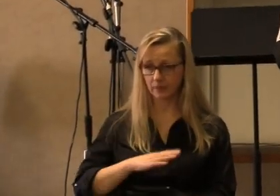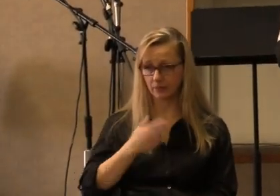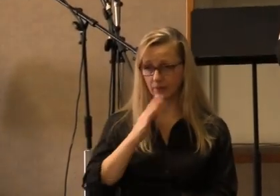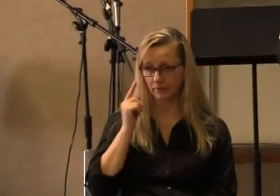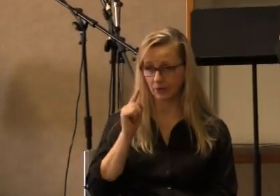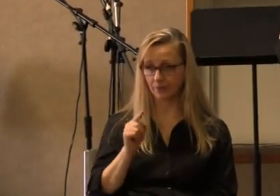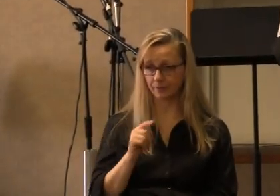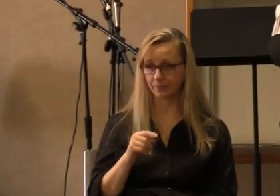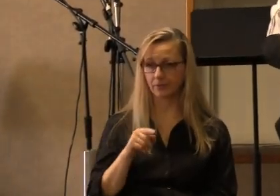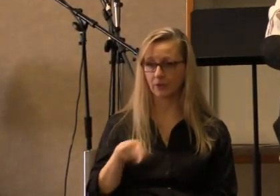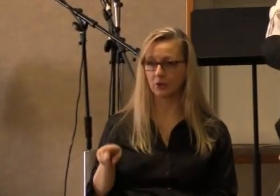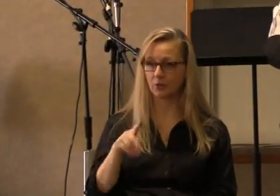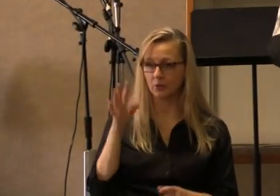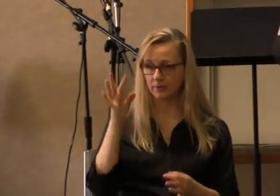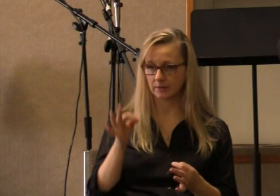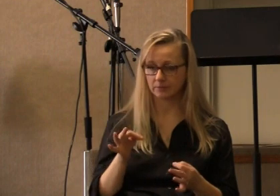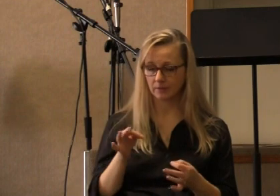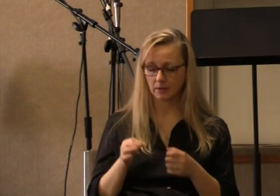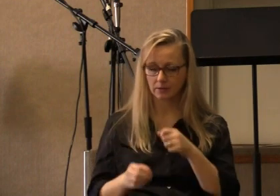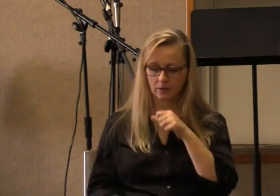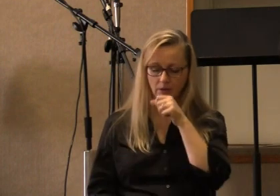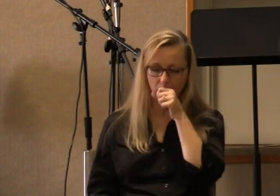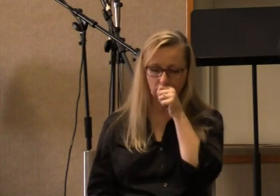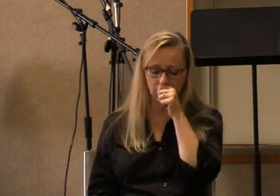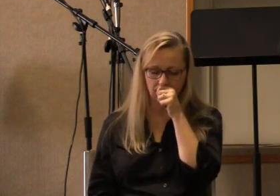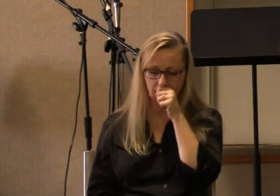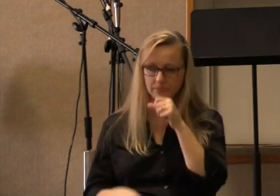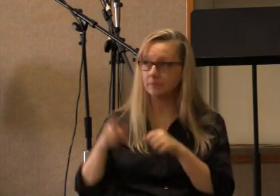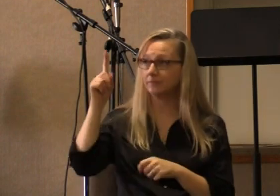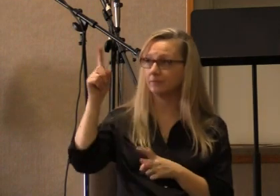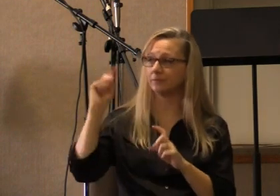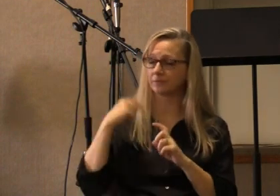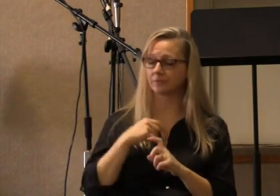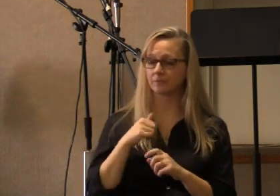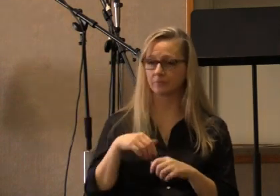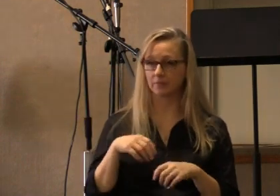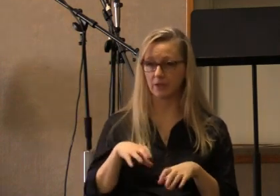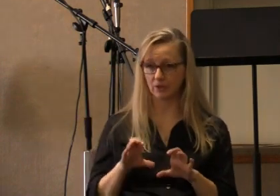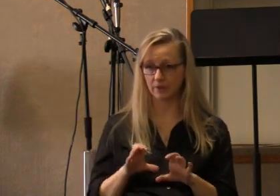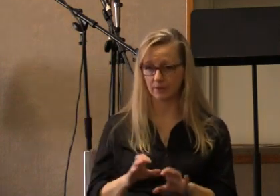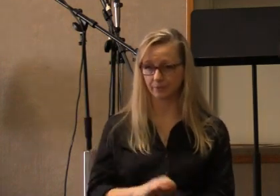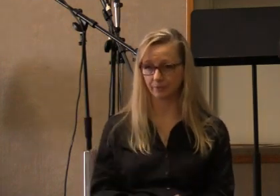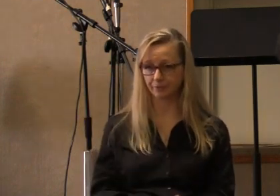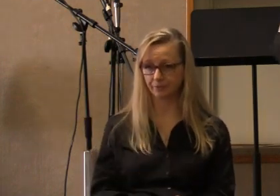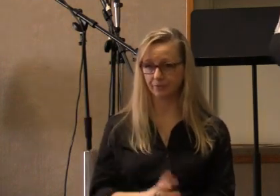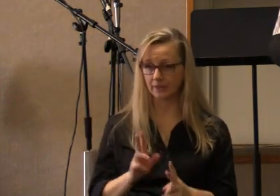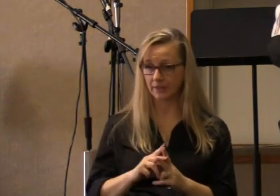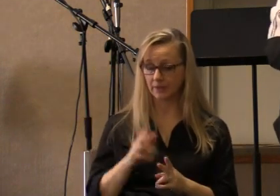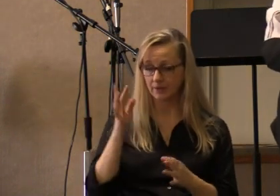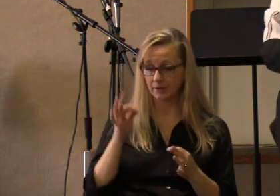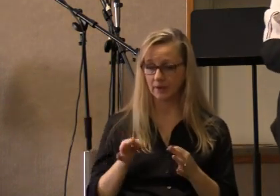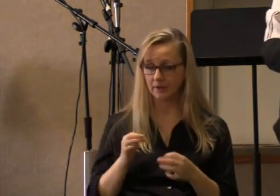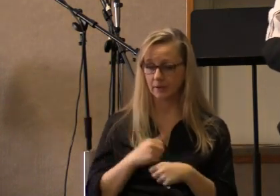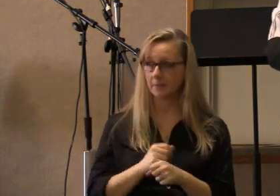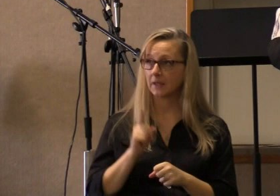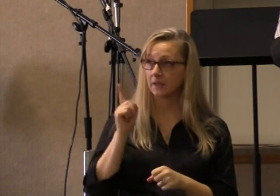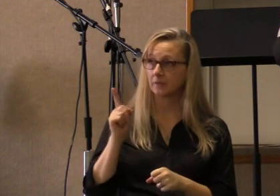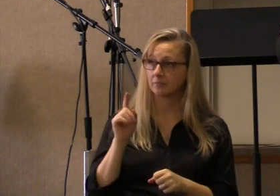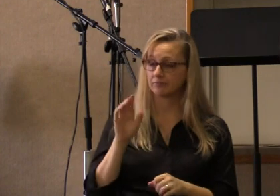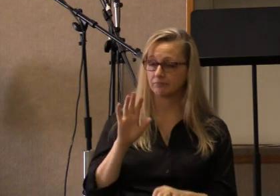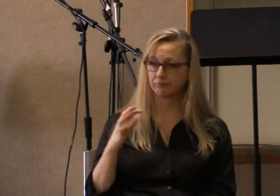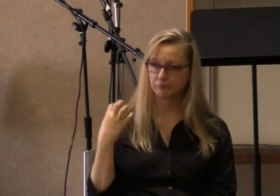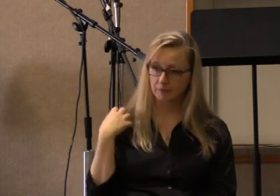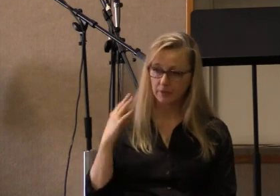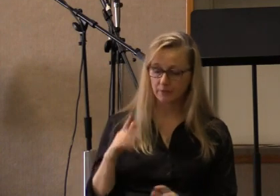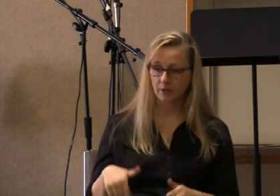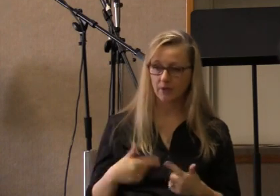God gives us that chance. Either you make God and his kingdom your treasure, or you don't. Understand, however, that